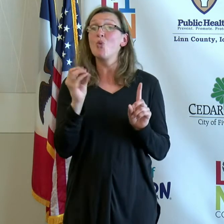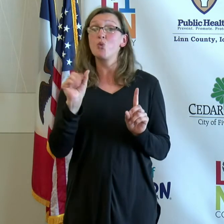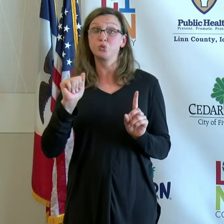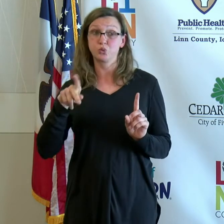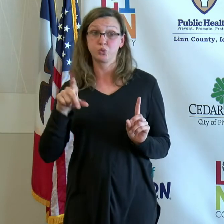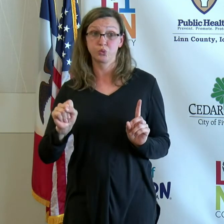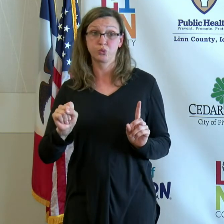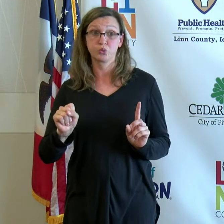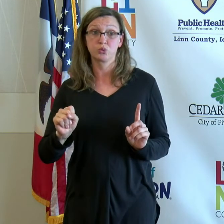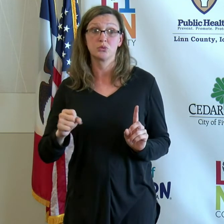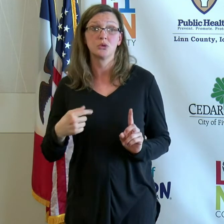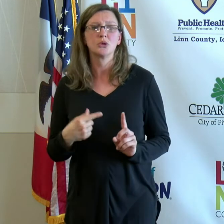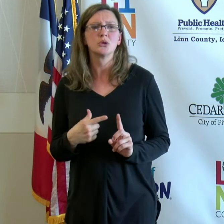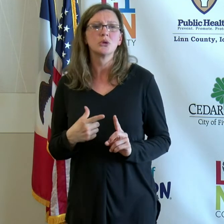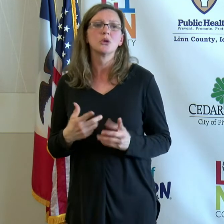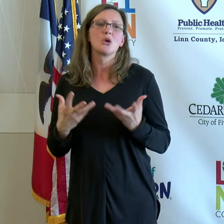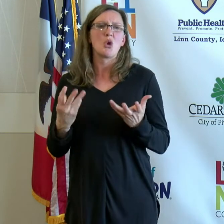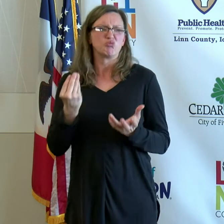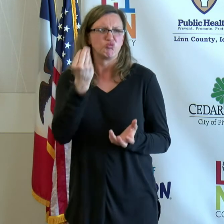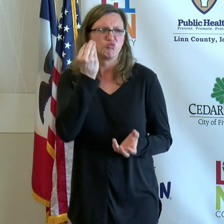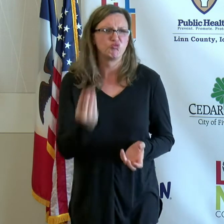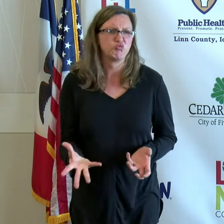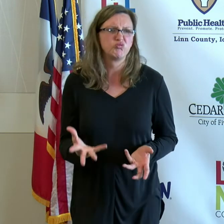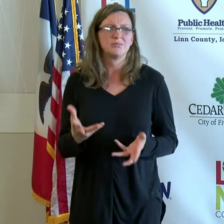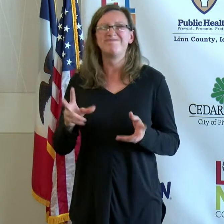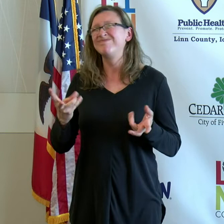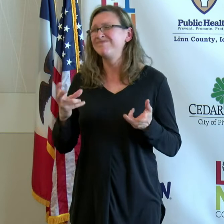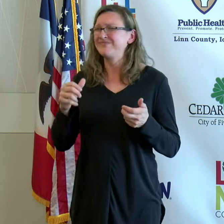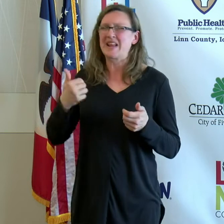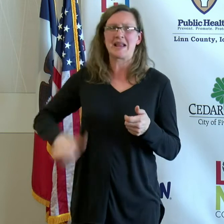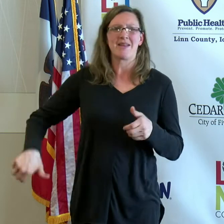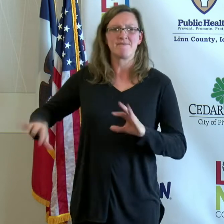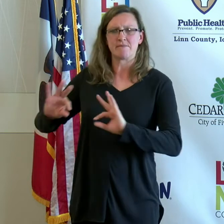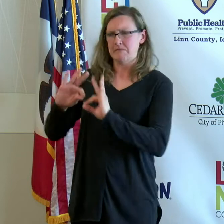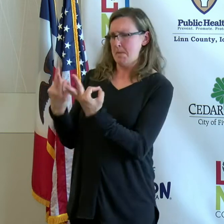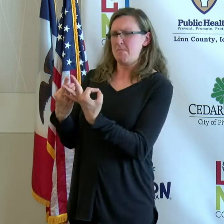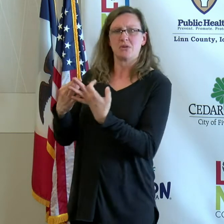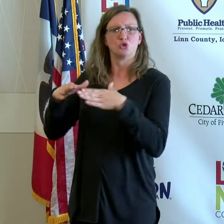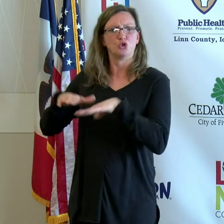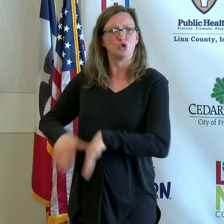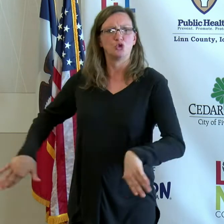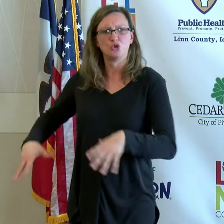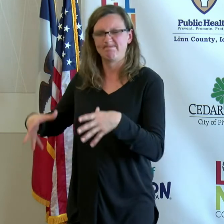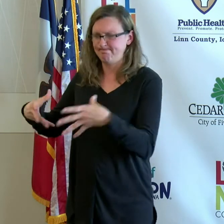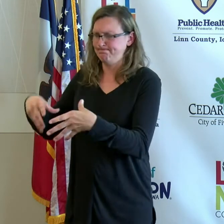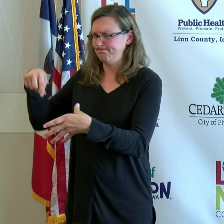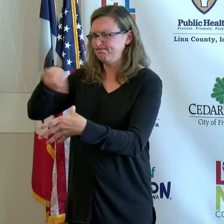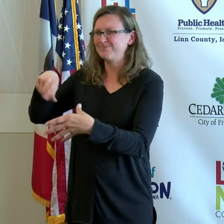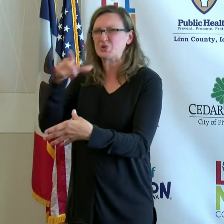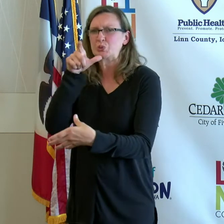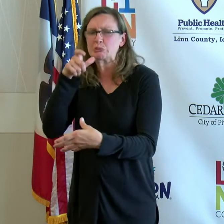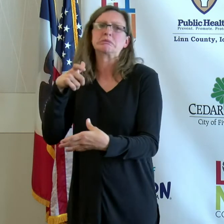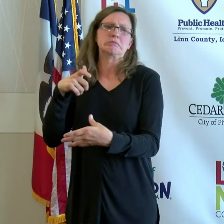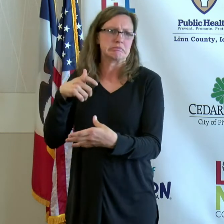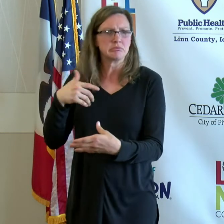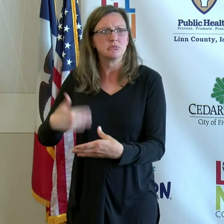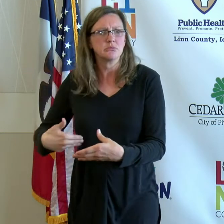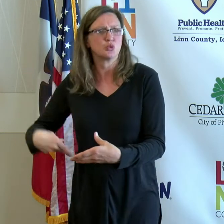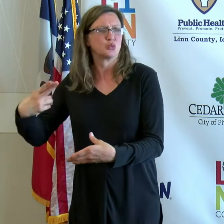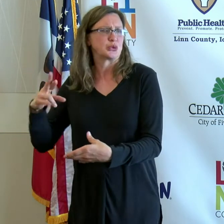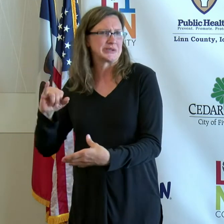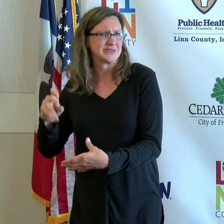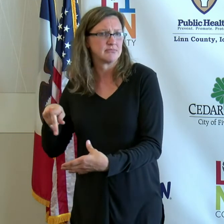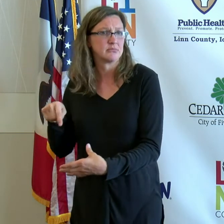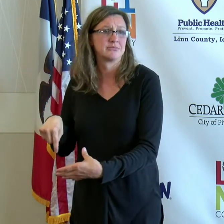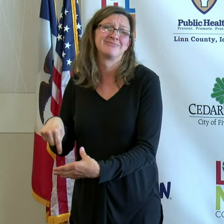families served by Four Oaks and other social service agencies. To keep this epidemic from getting far worse and